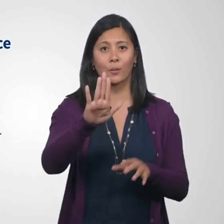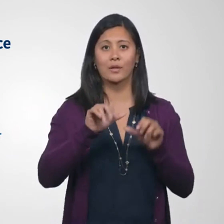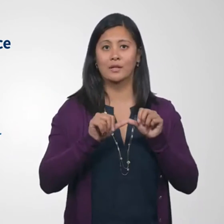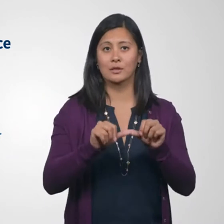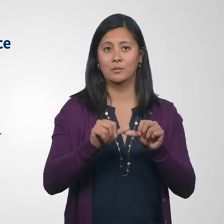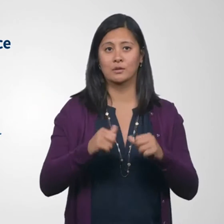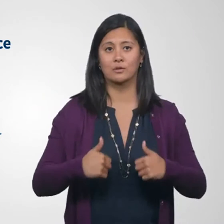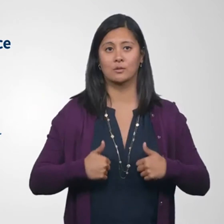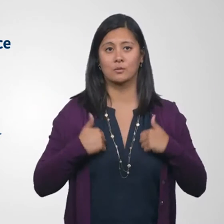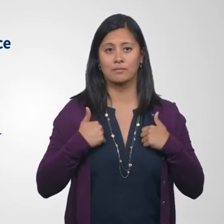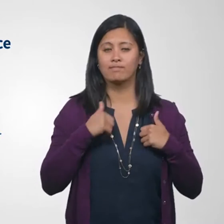residence.